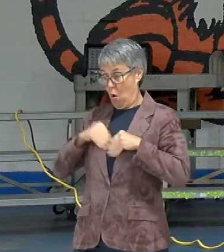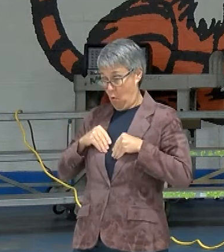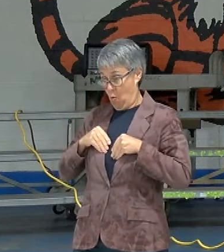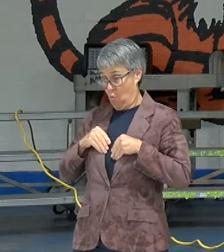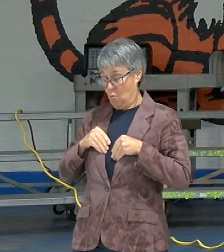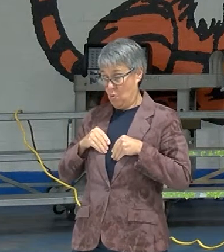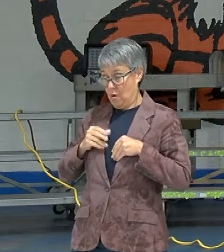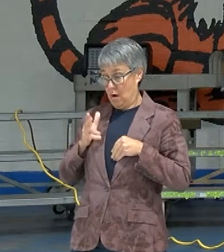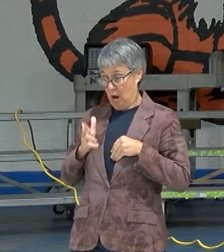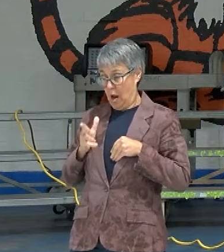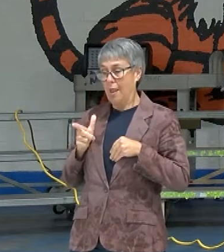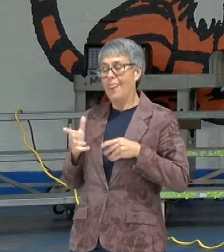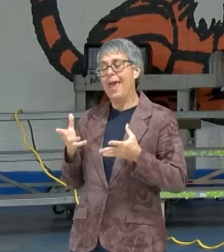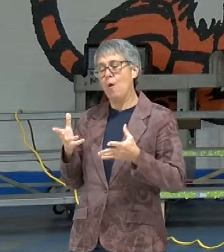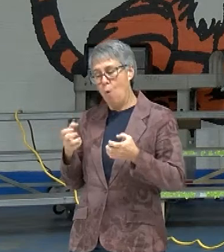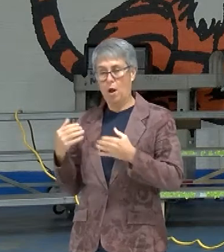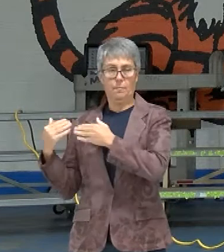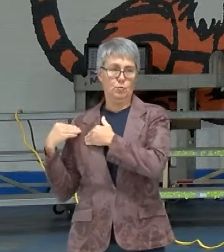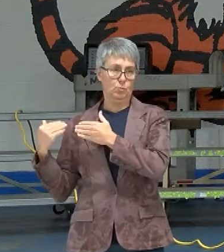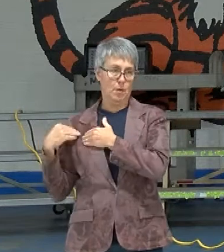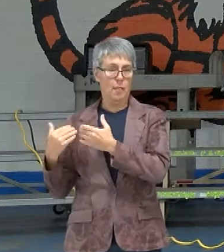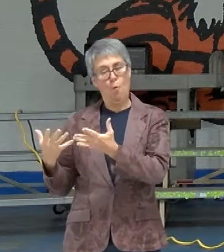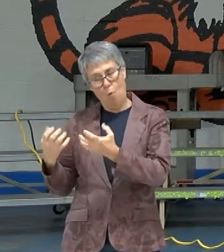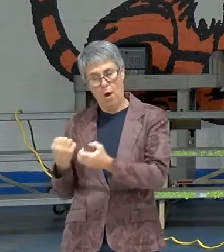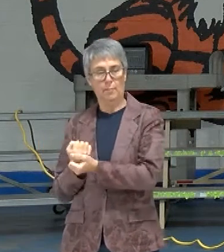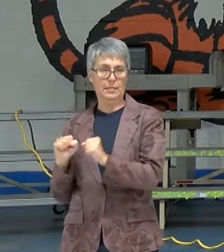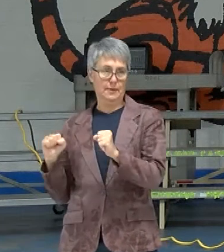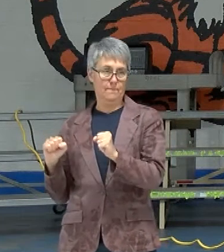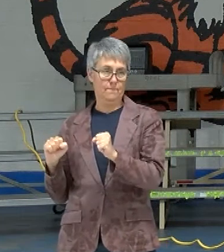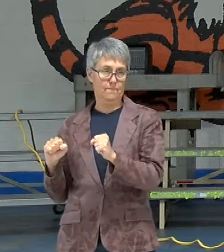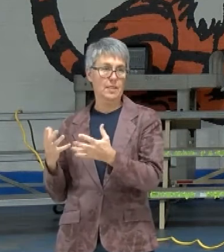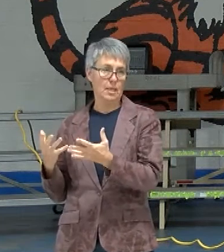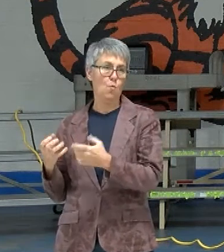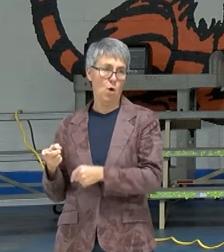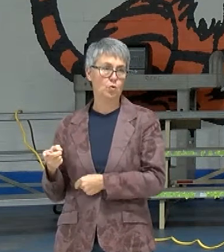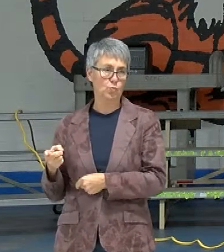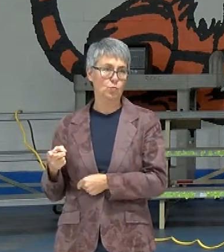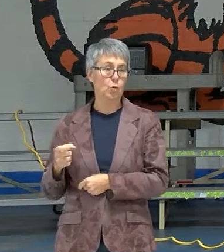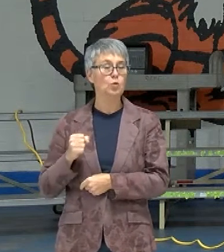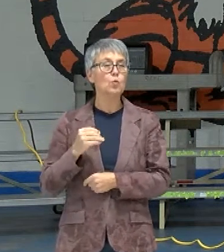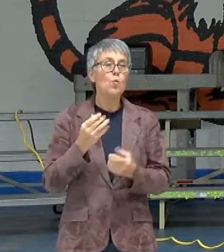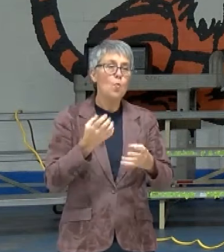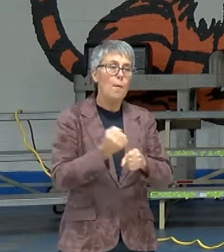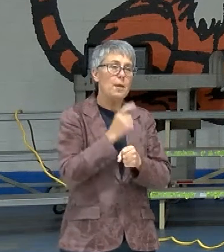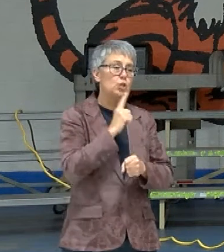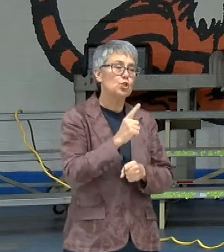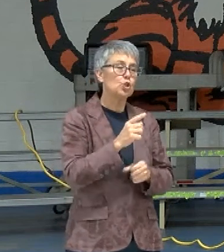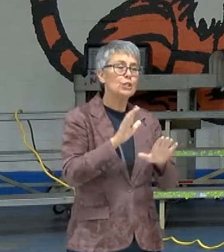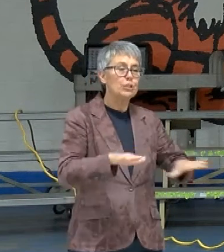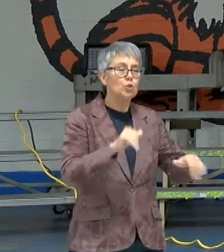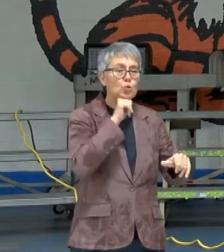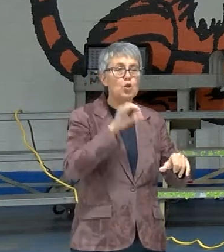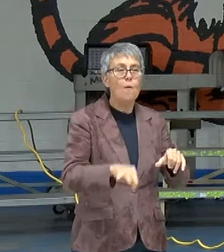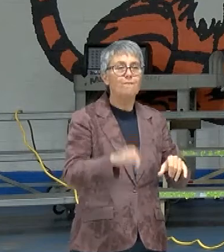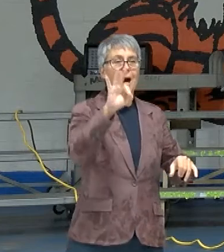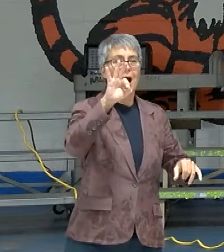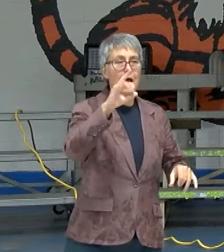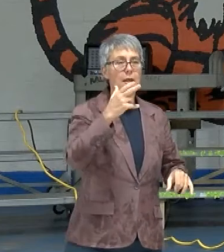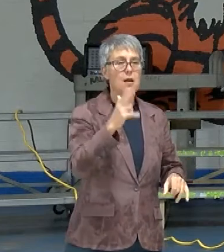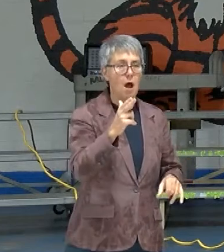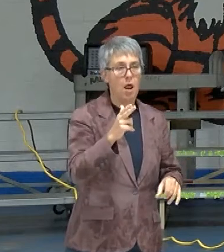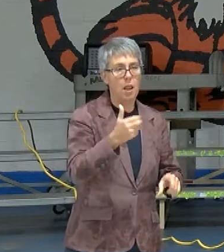owners and non-gun owners alike, can do to make sure that children do not have unsupervised access to guns.